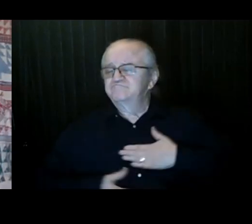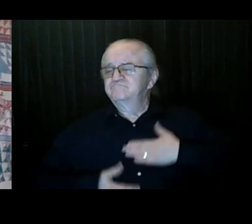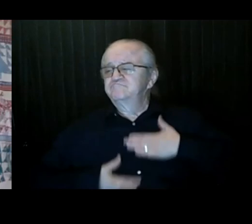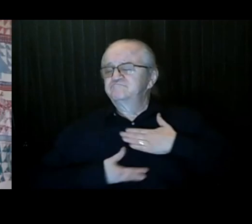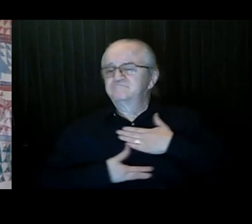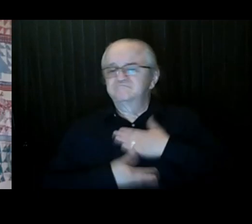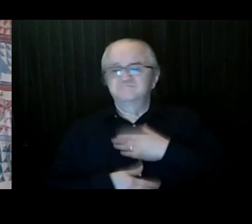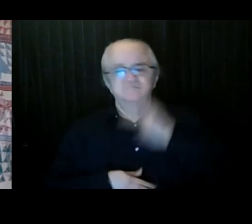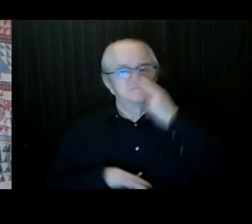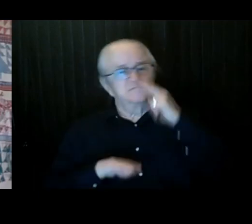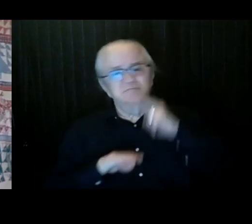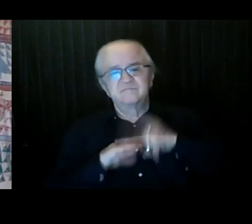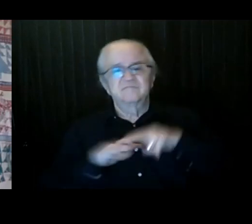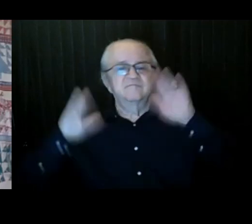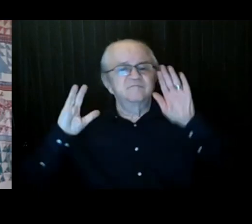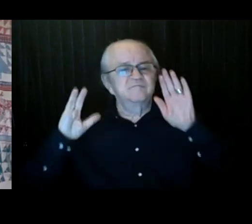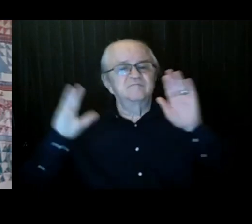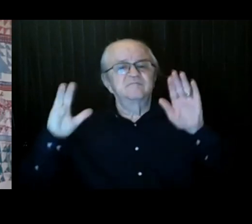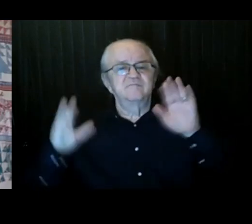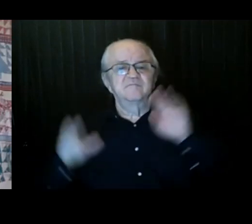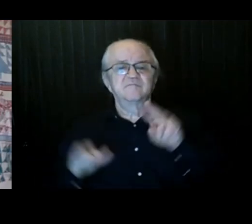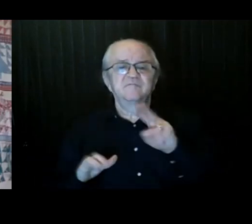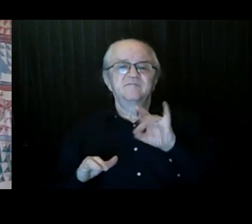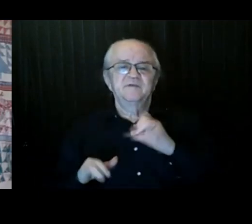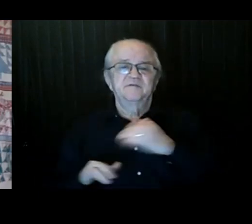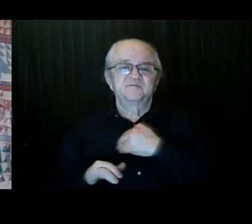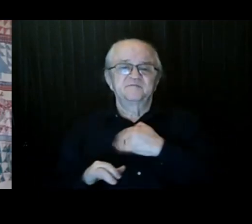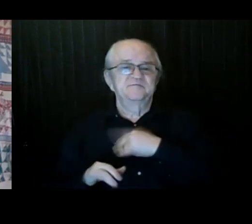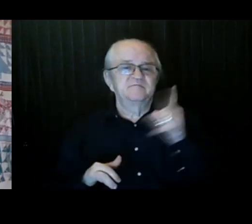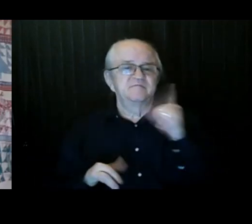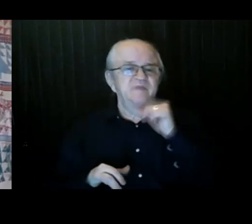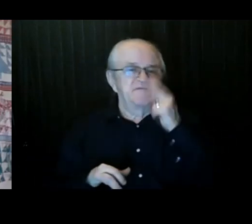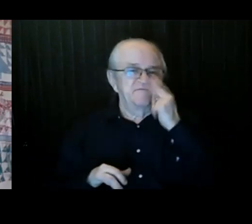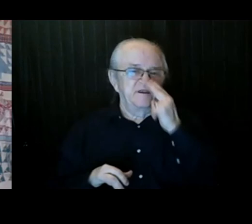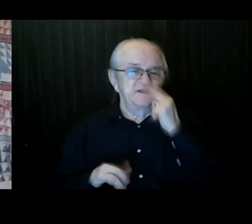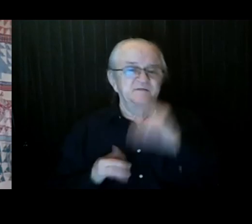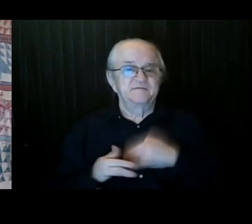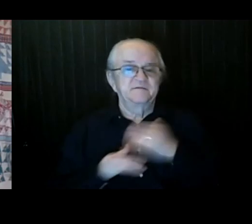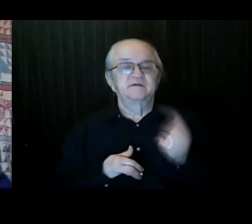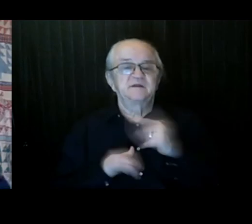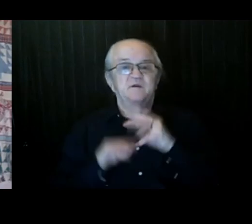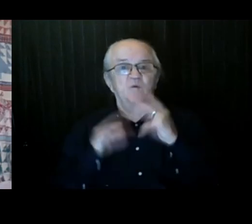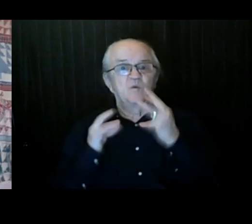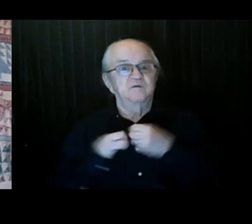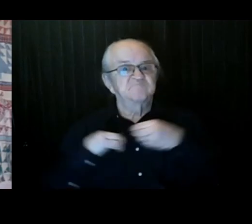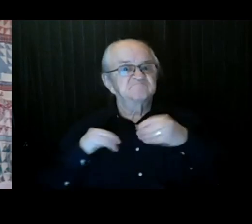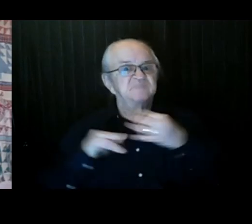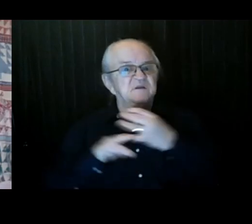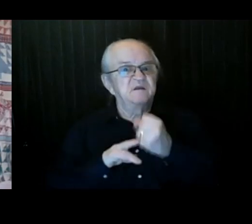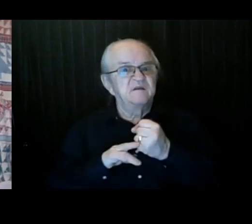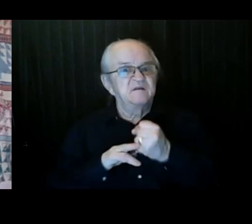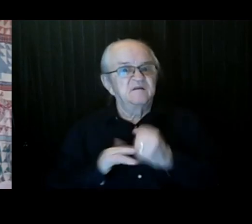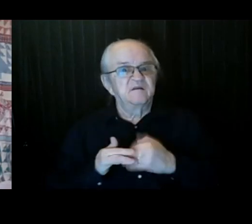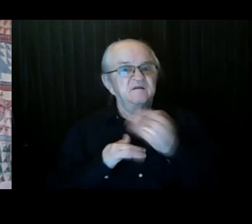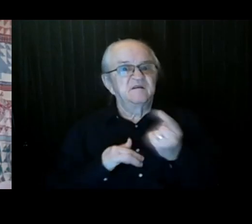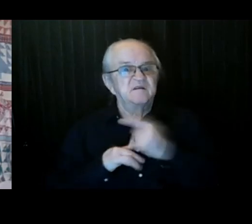so wonderful. And Vicki reminded me I wasn't funny. And the next day our workshop sold out, and the next day the festival